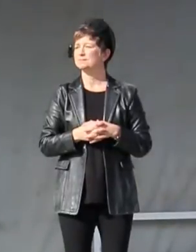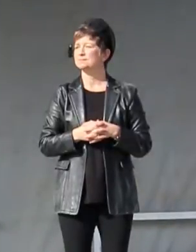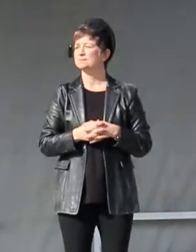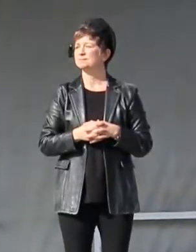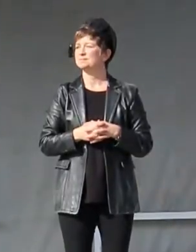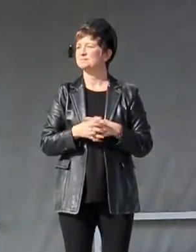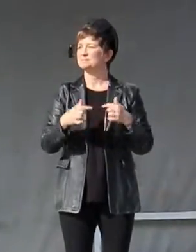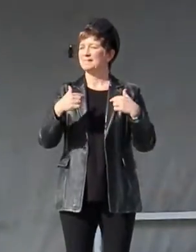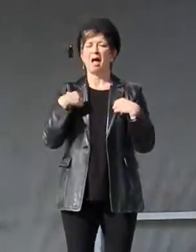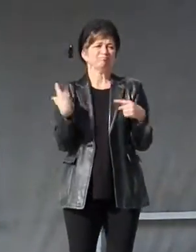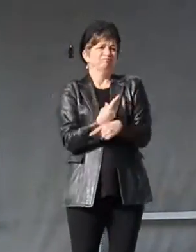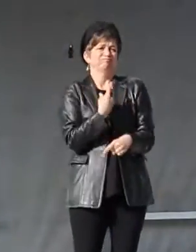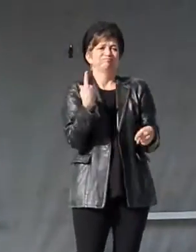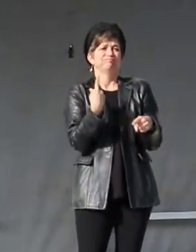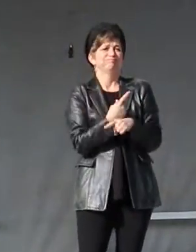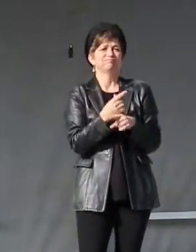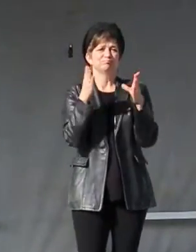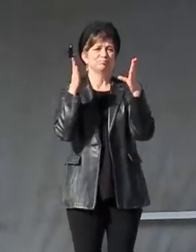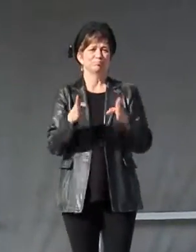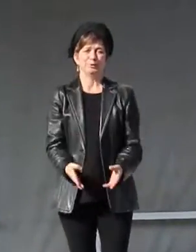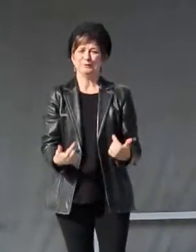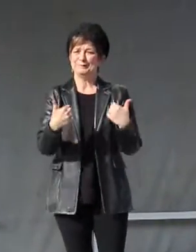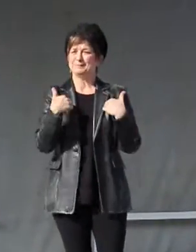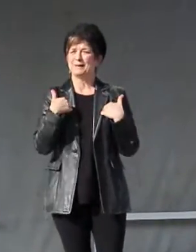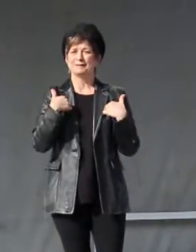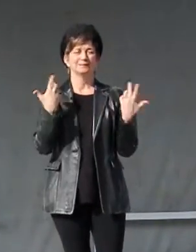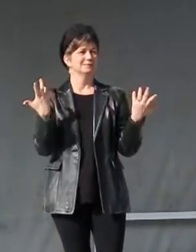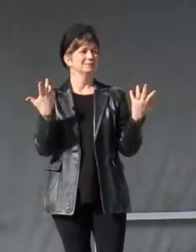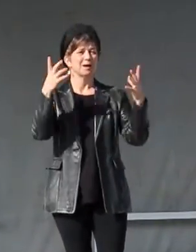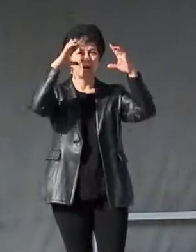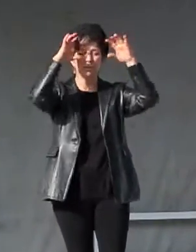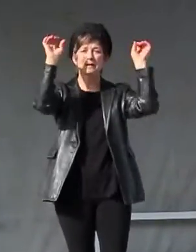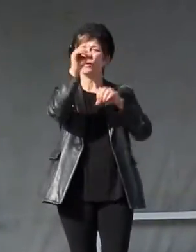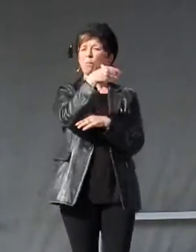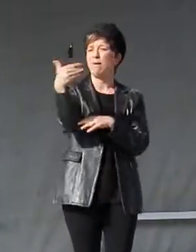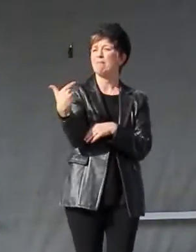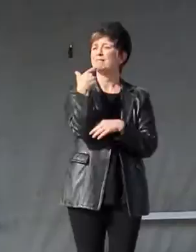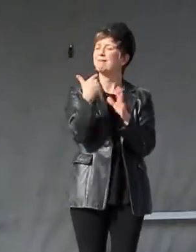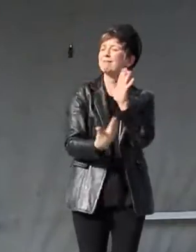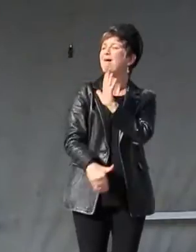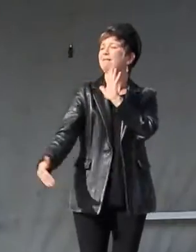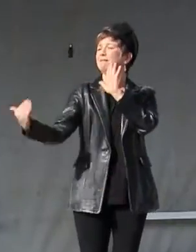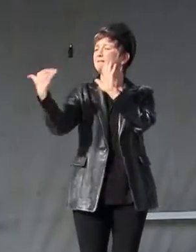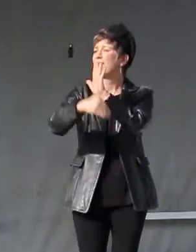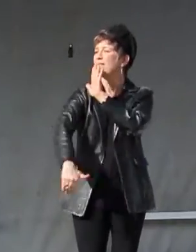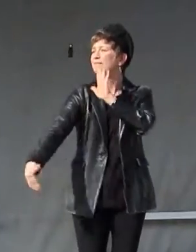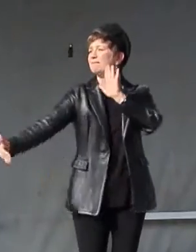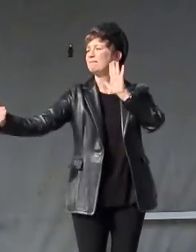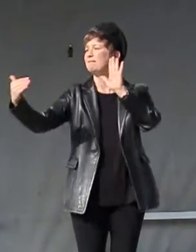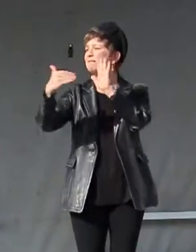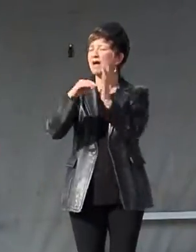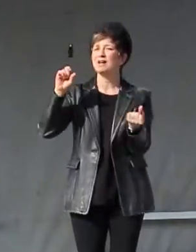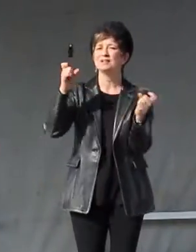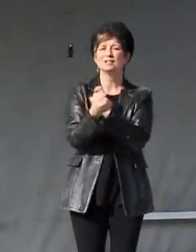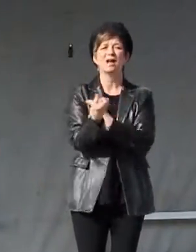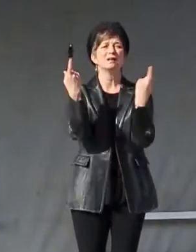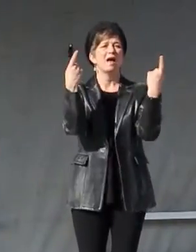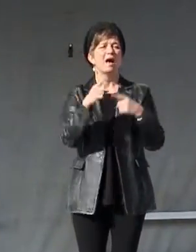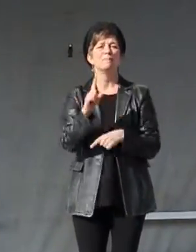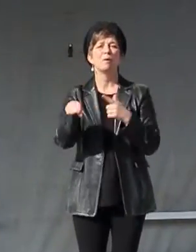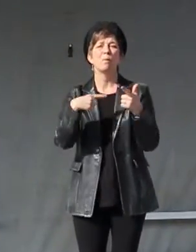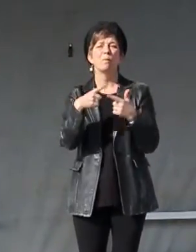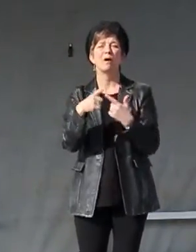I am an ordinary person. President Obama said time and time again that change can only happen